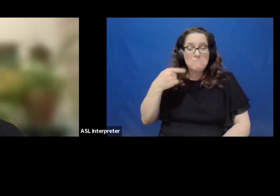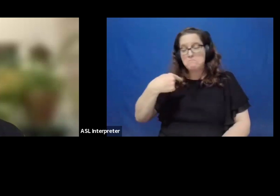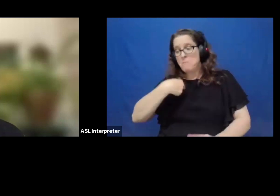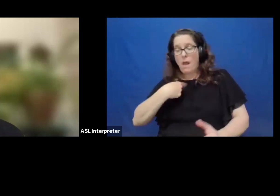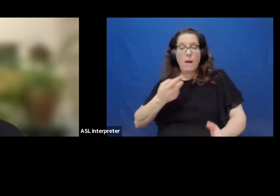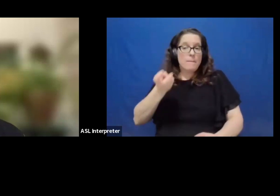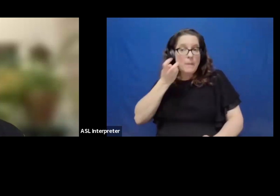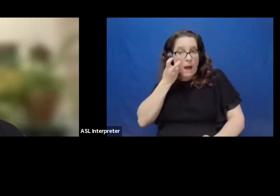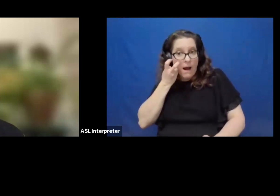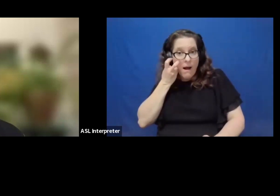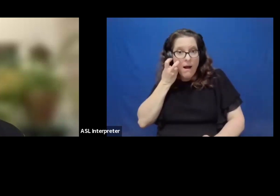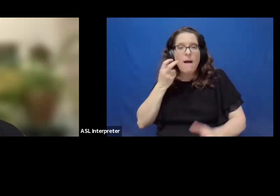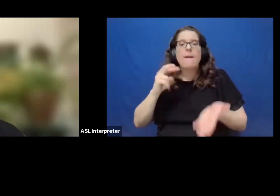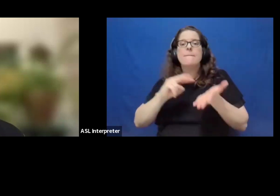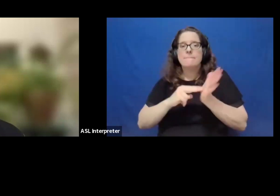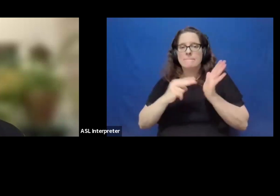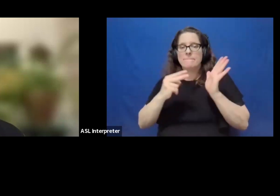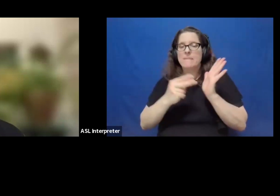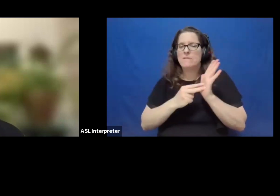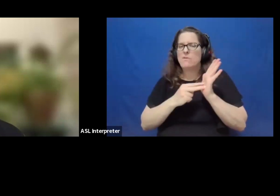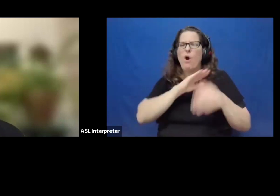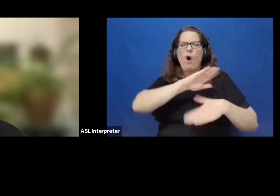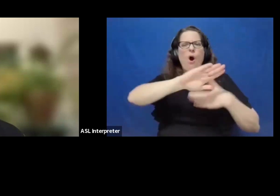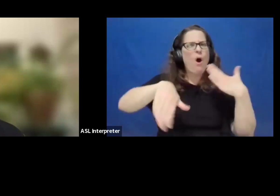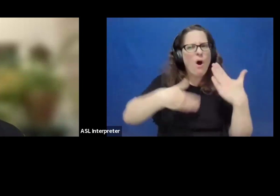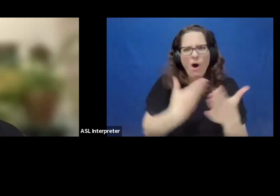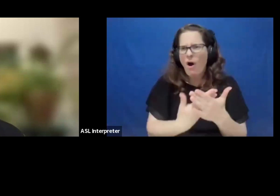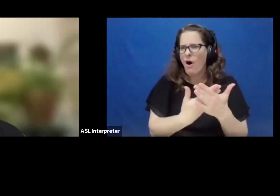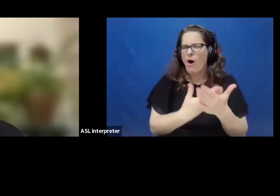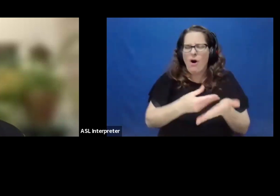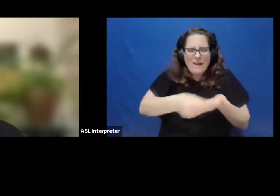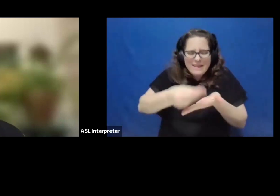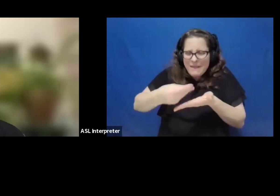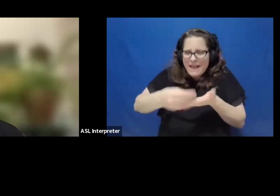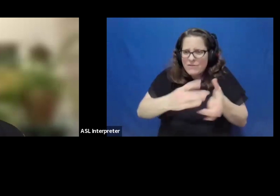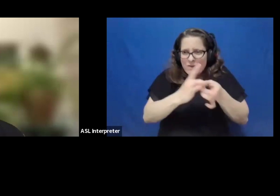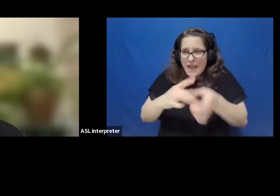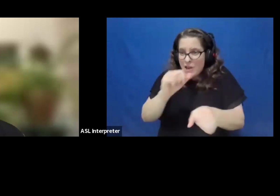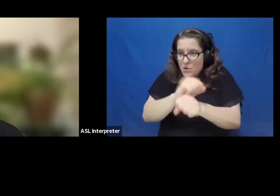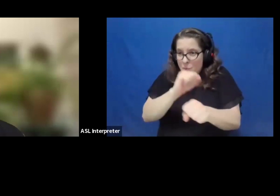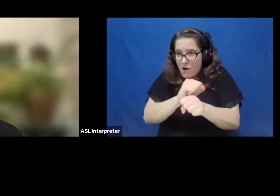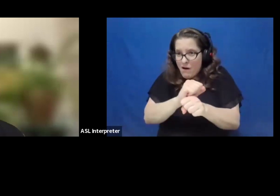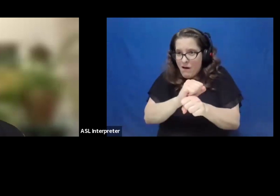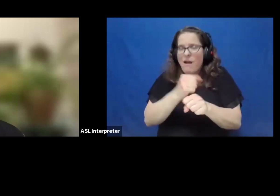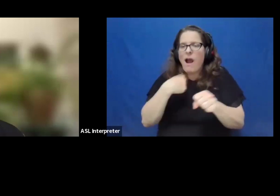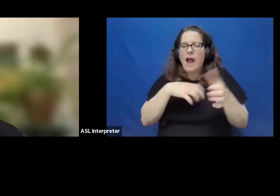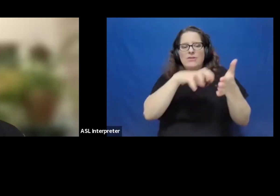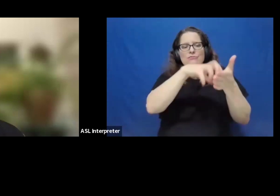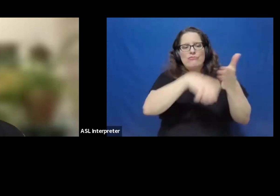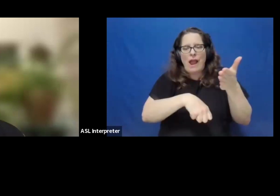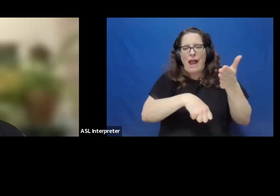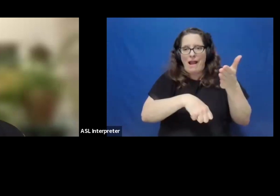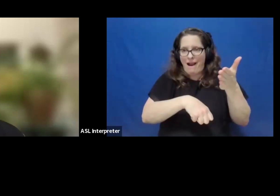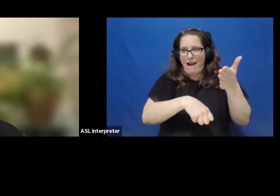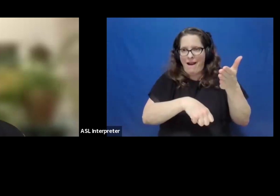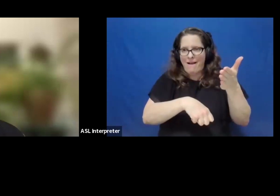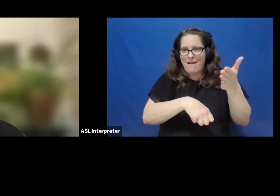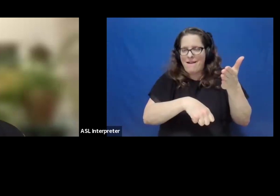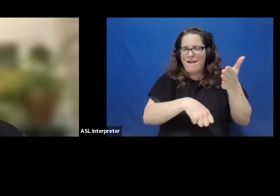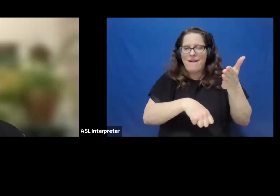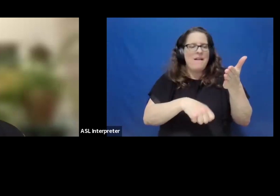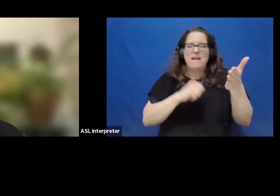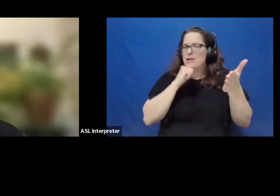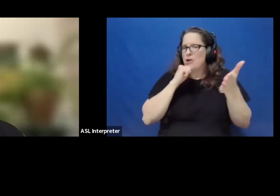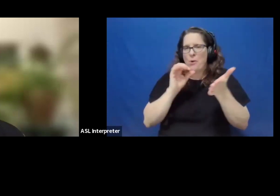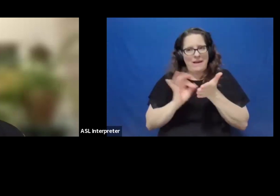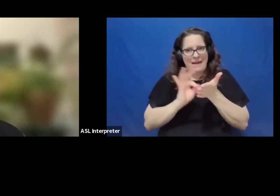they get to subtract virtually all of their work-related expenses, even if they're not